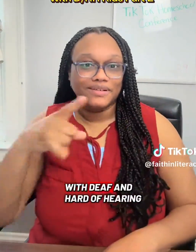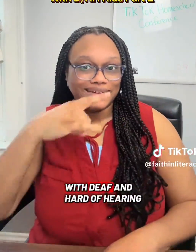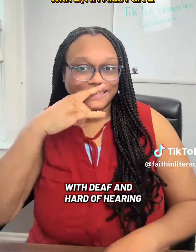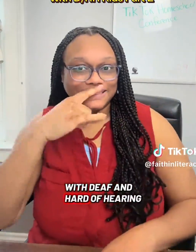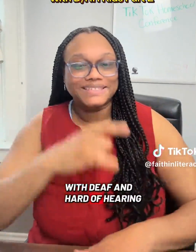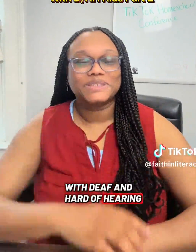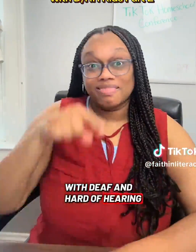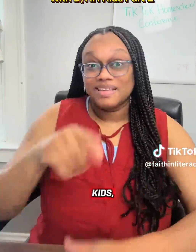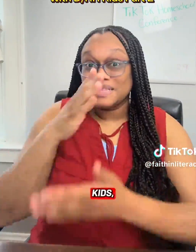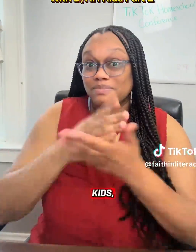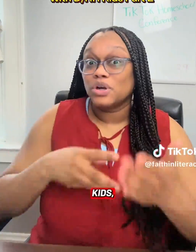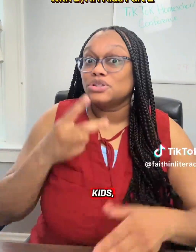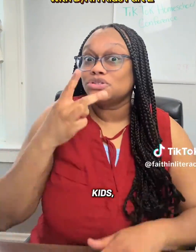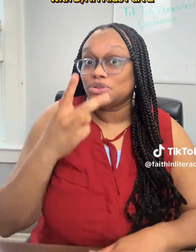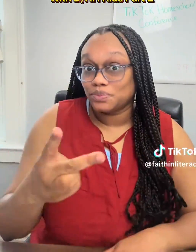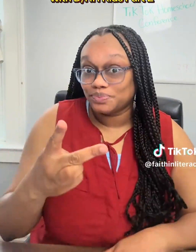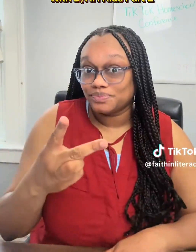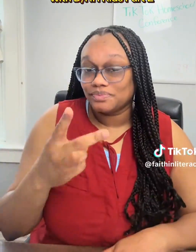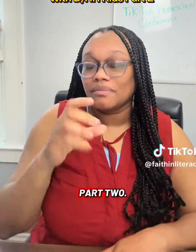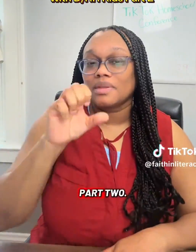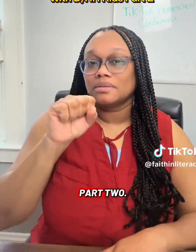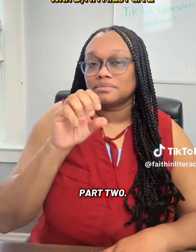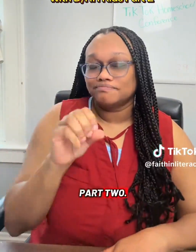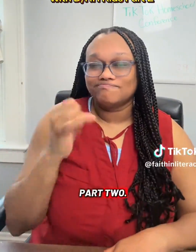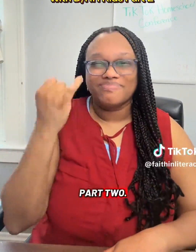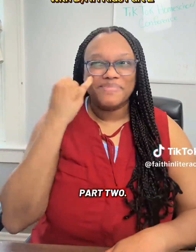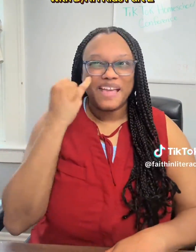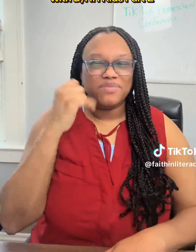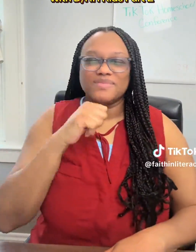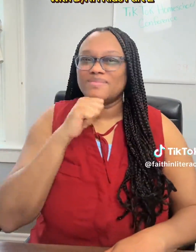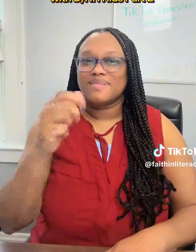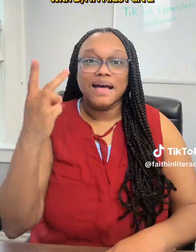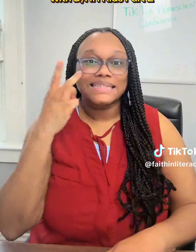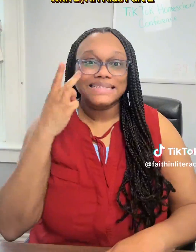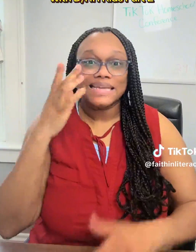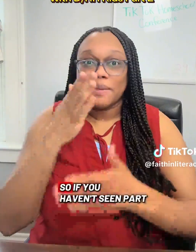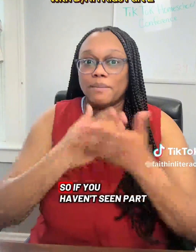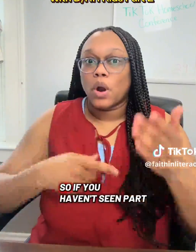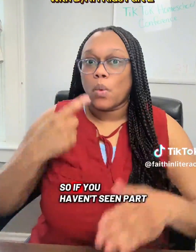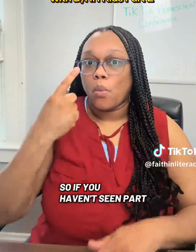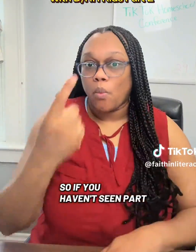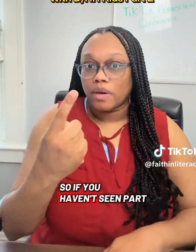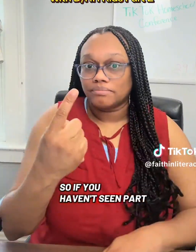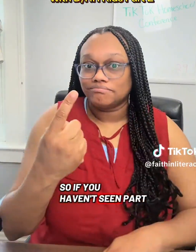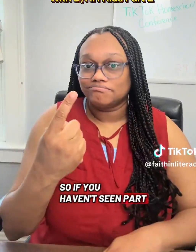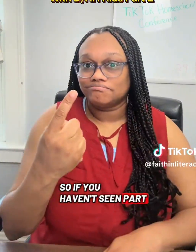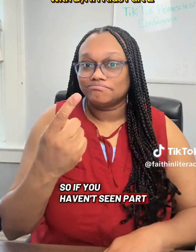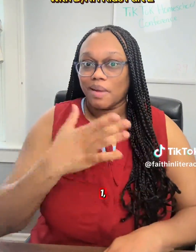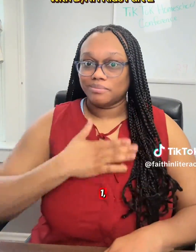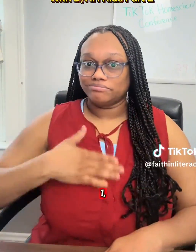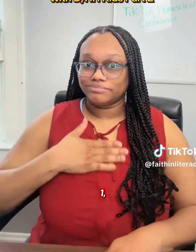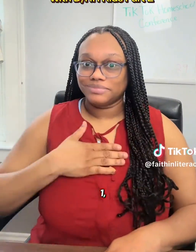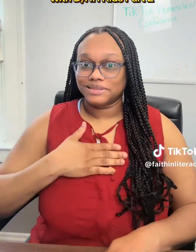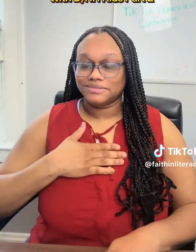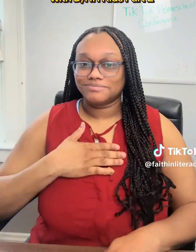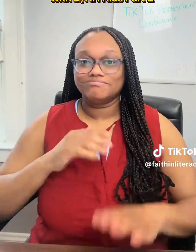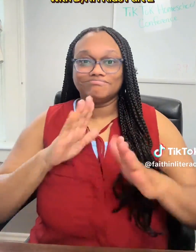hard of hearing kids. Part 2. So if you haven't seen part 1,